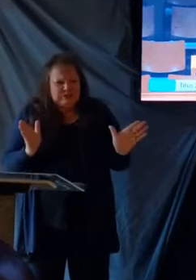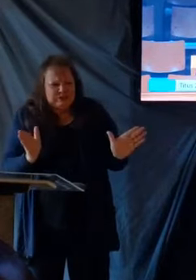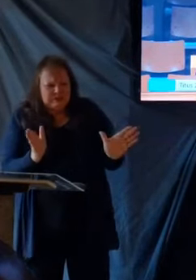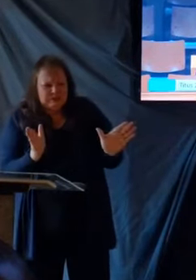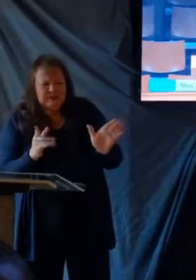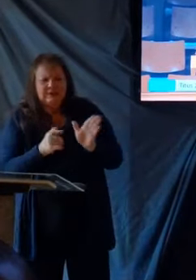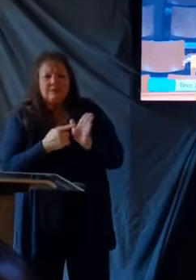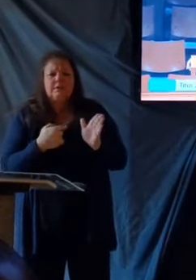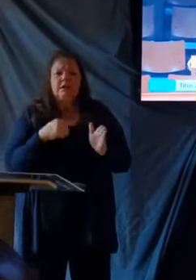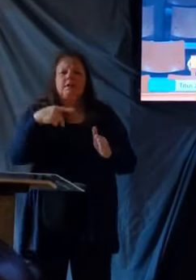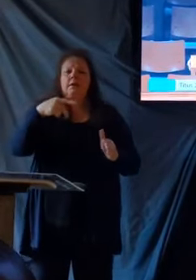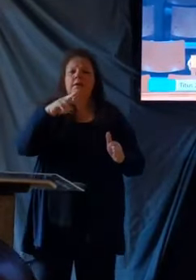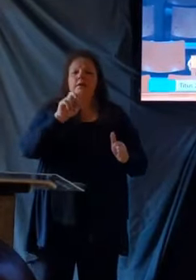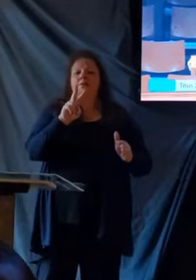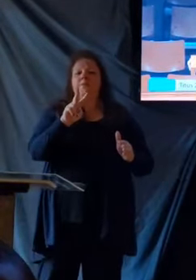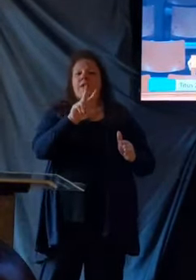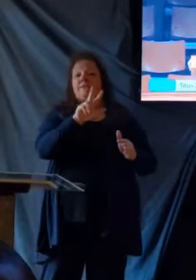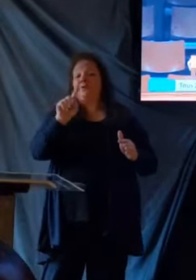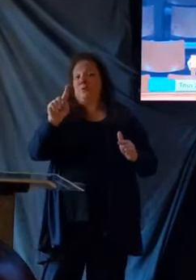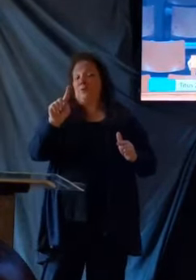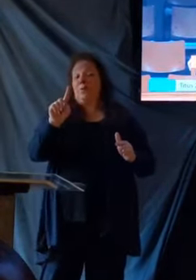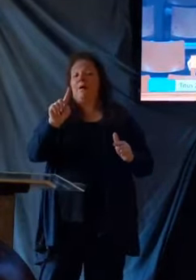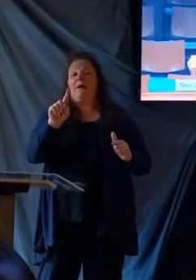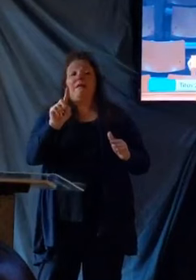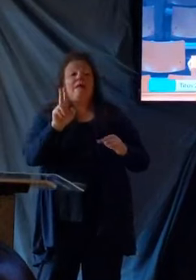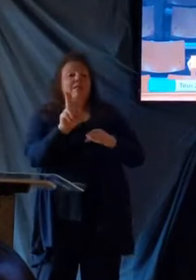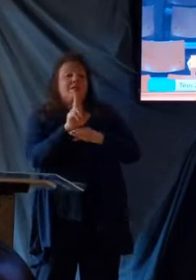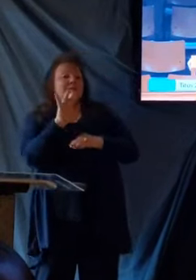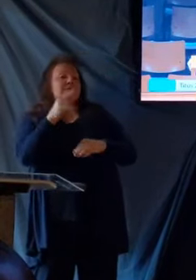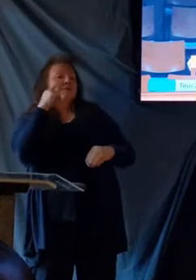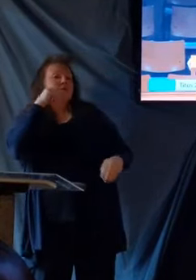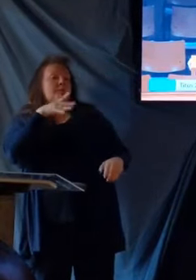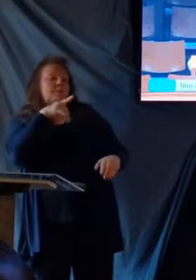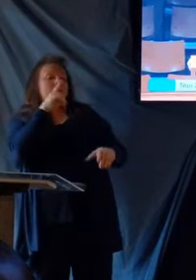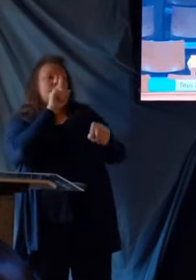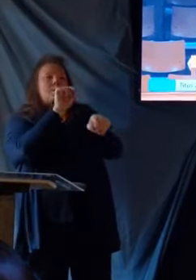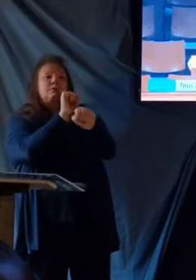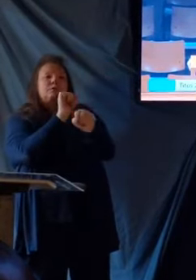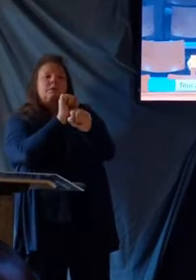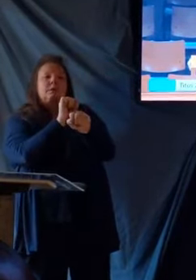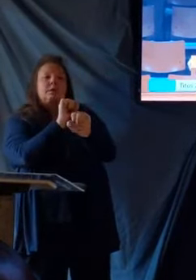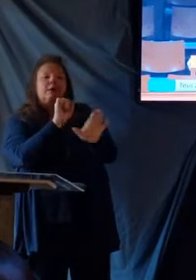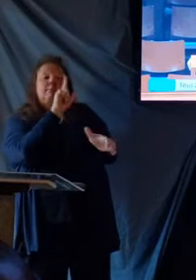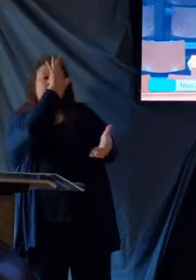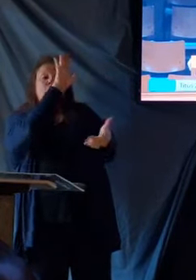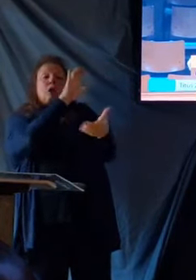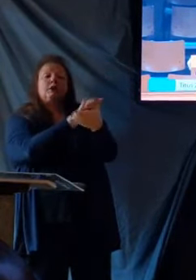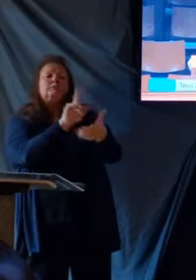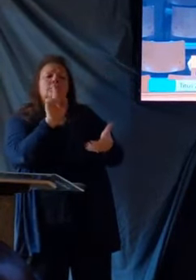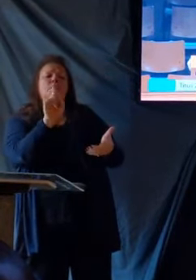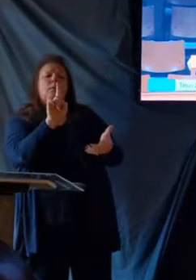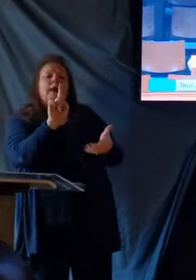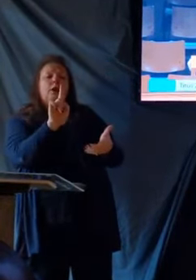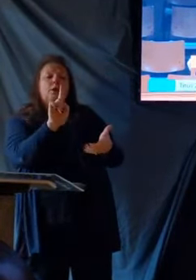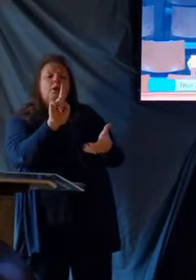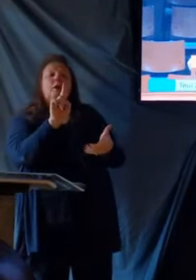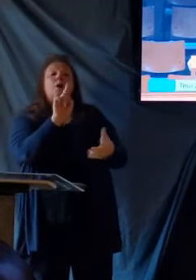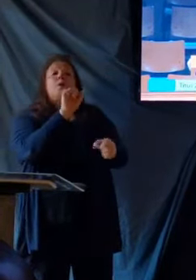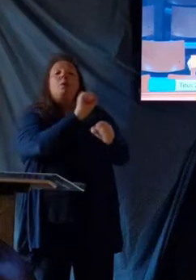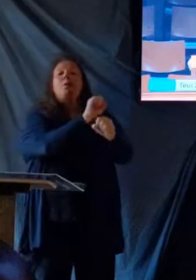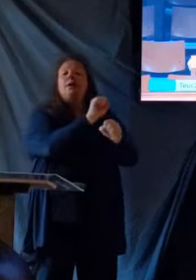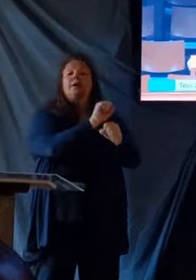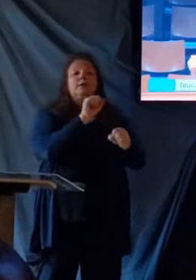We sometimes go to Proverbs 31 and they use it for the woman working. But you know, her husband is sitting in the gate.